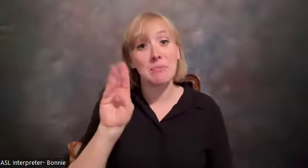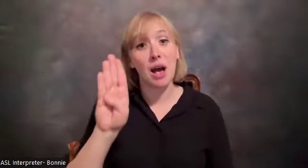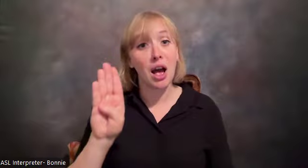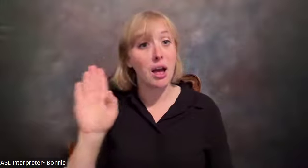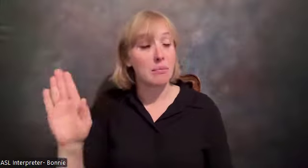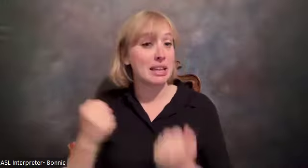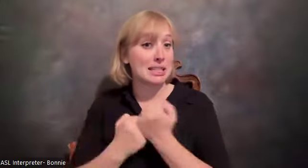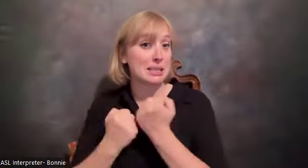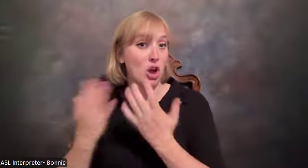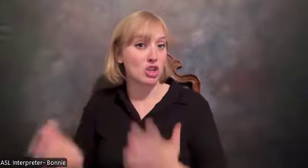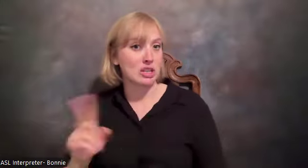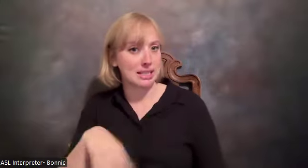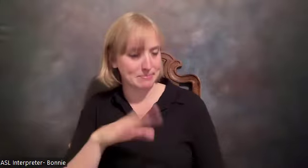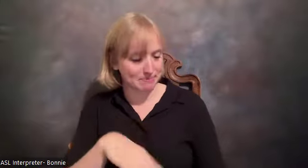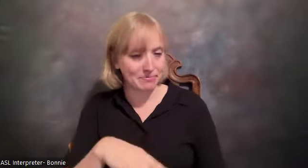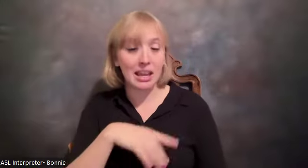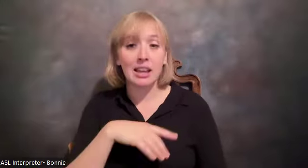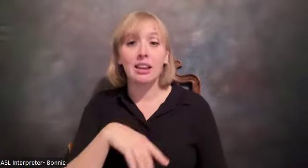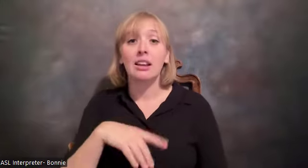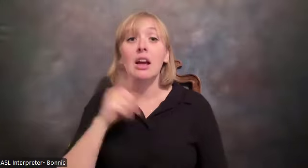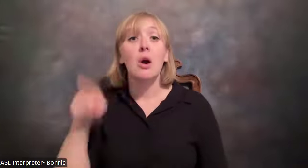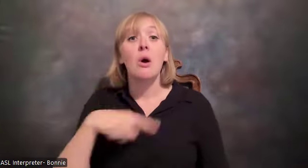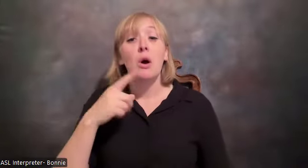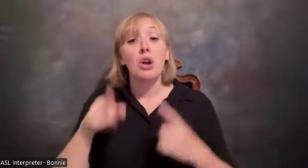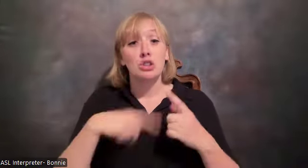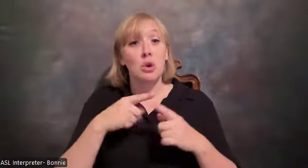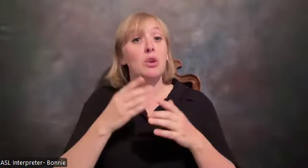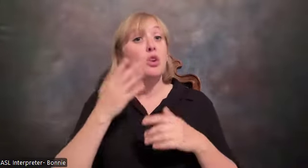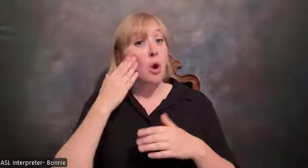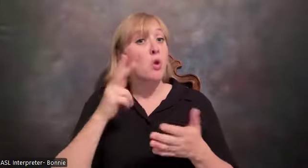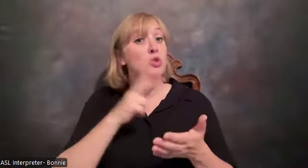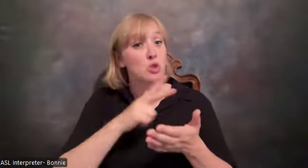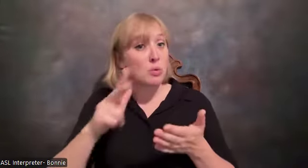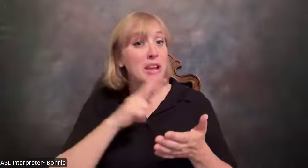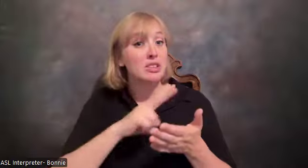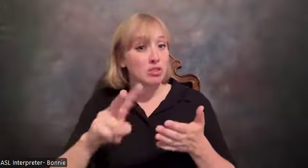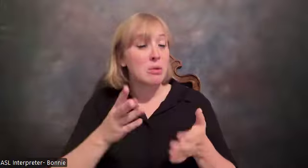in port had told him he had to, when the ship was out at sea, because we'd be out at sea for 2 and 3 weeks at a time.